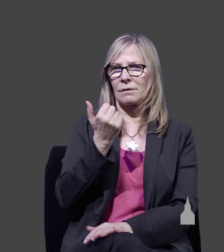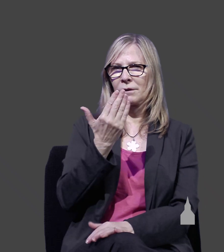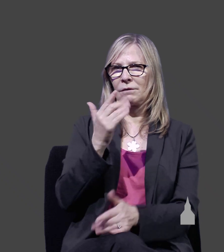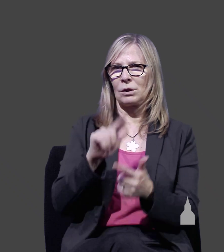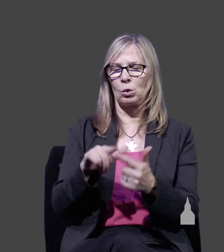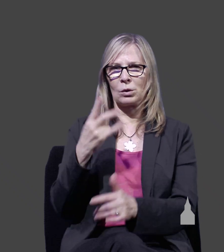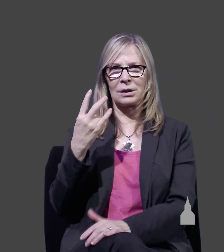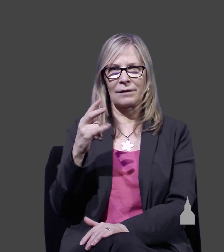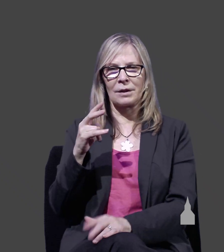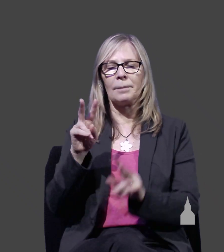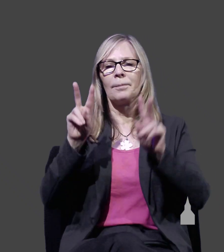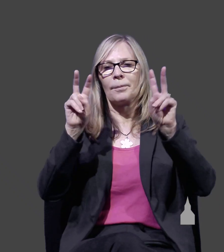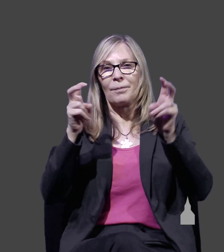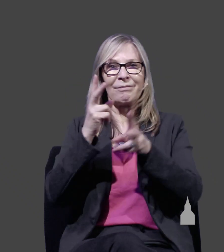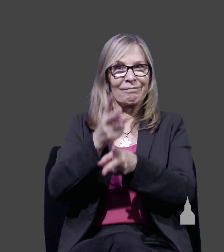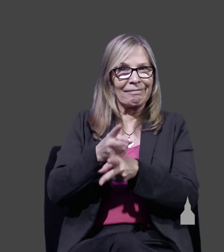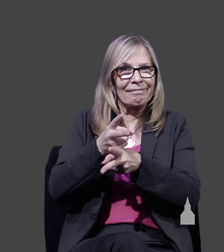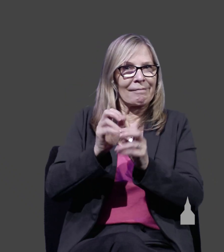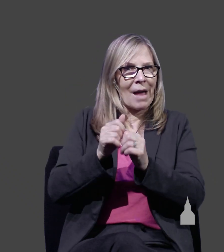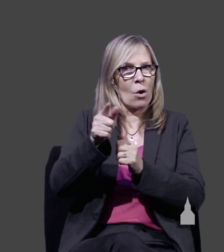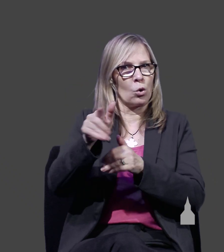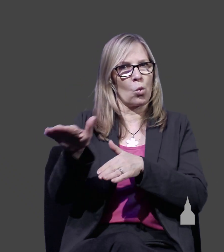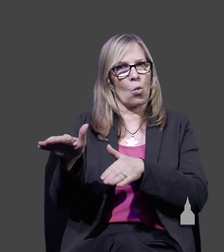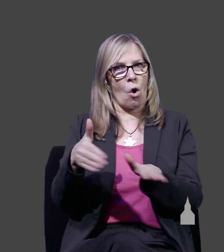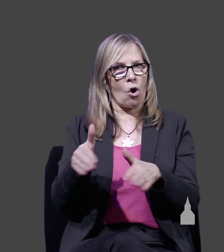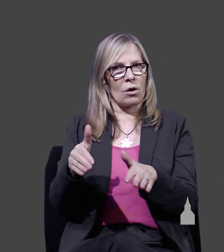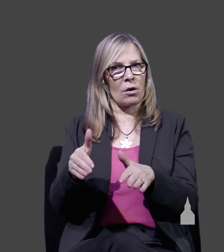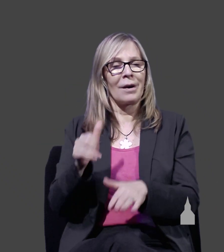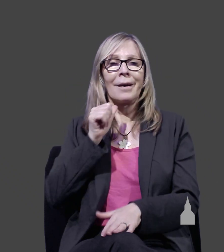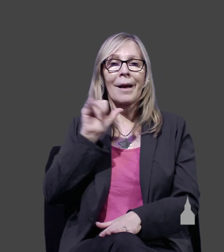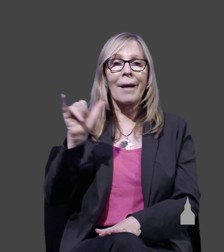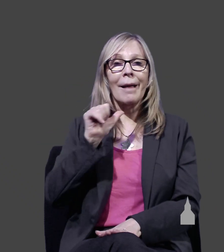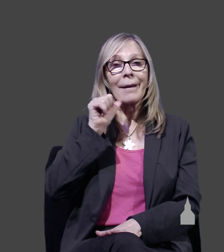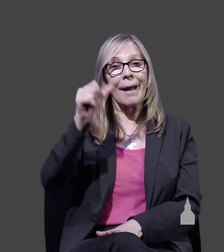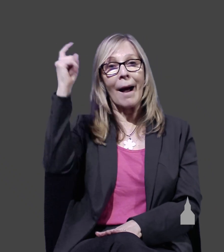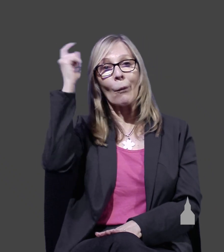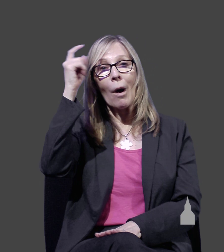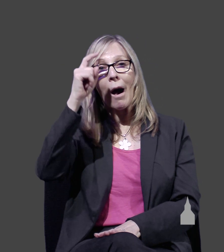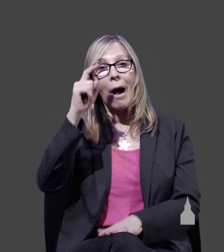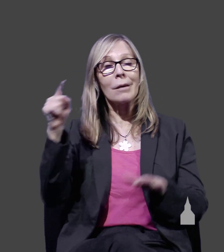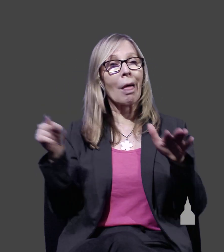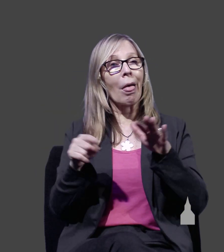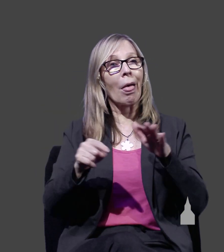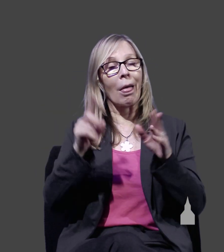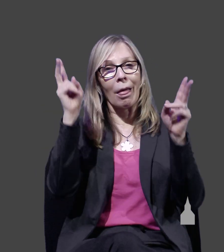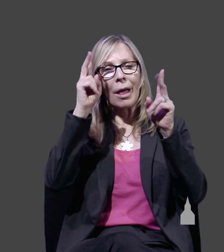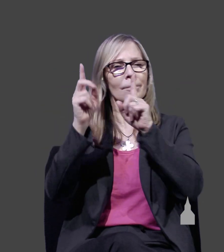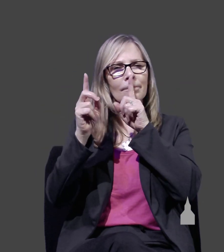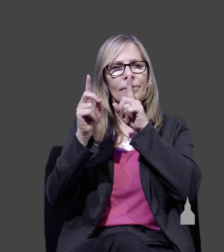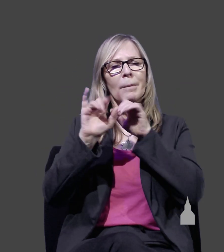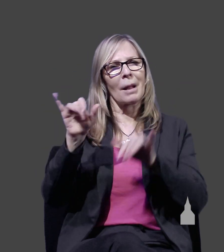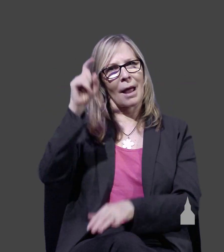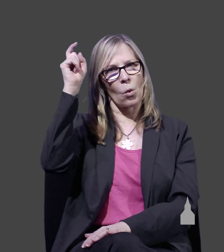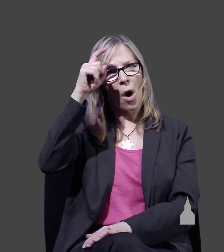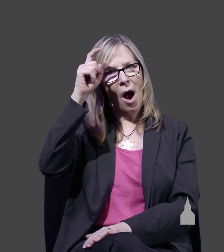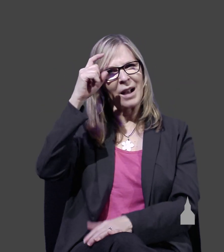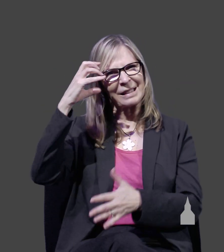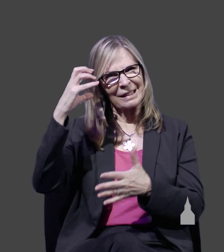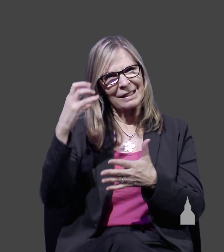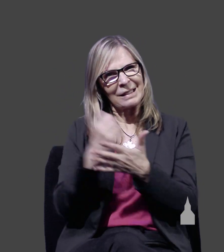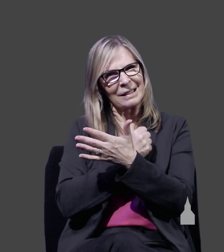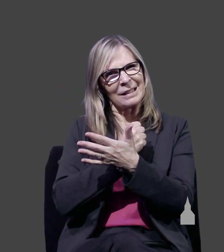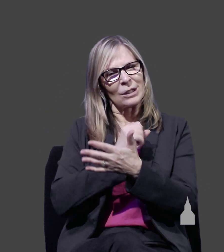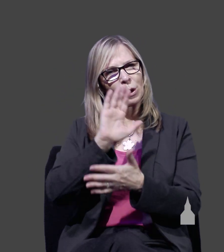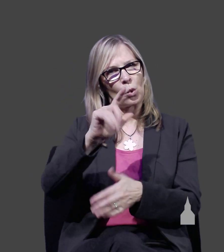17. Therefore, be careful how you walk, not as unwise men, but as wise, making the most of your time because the